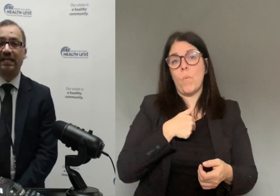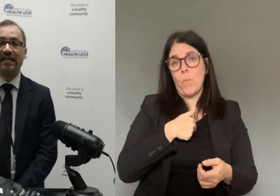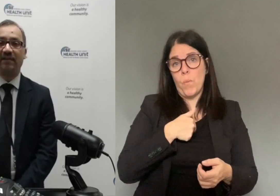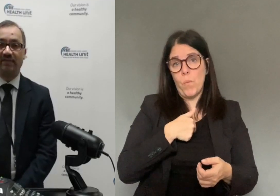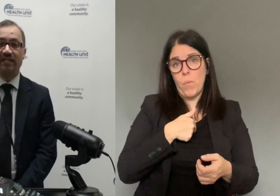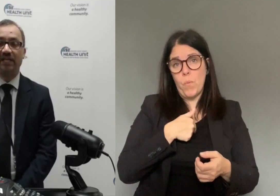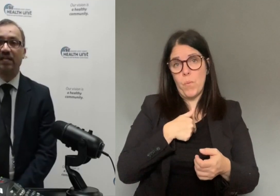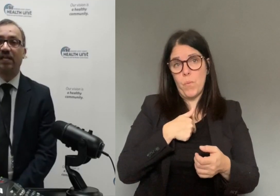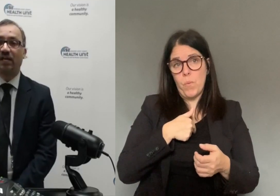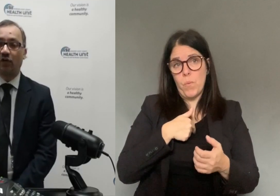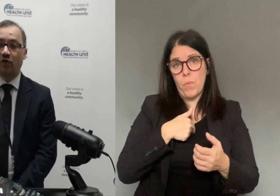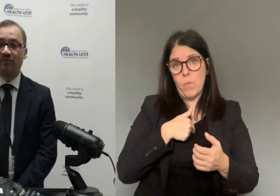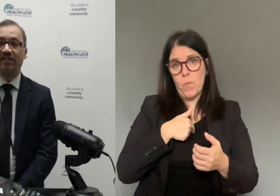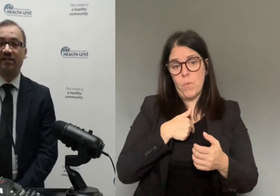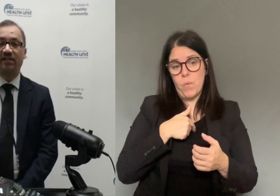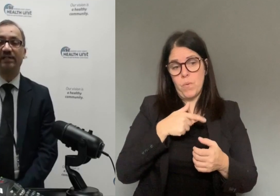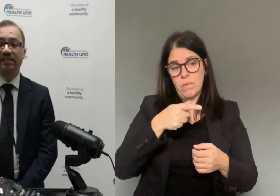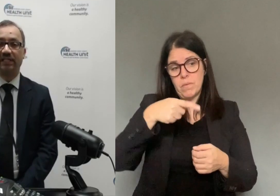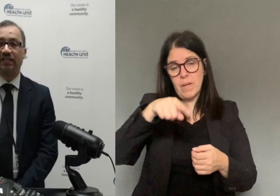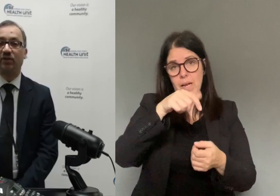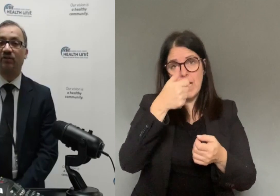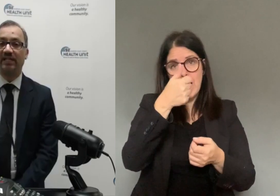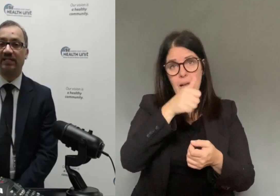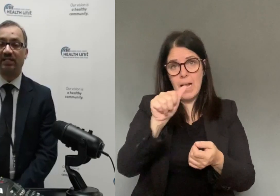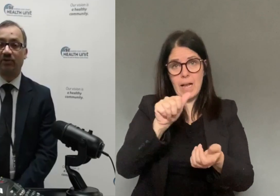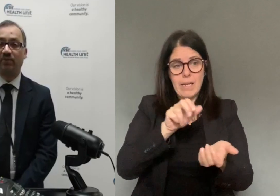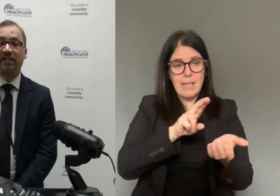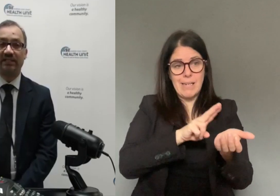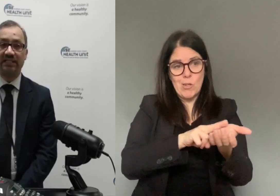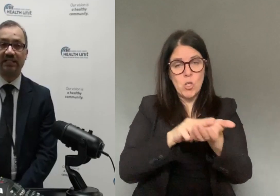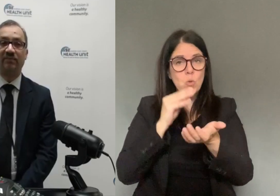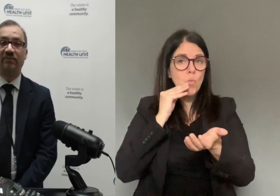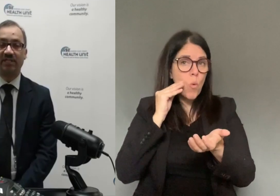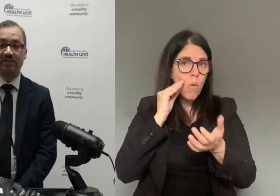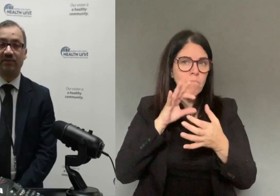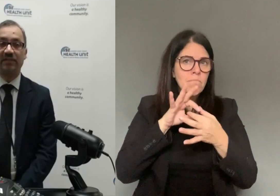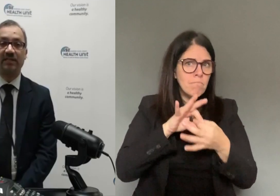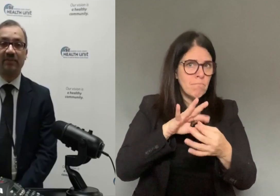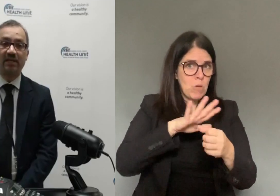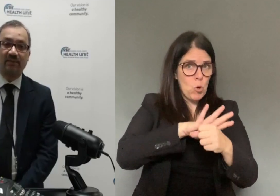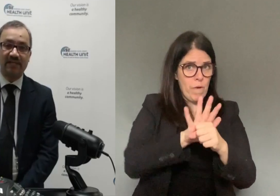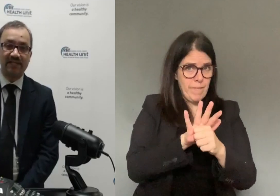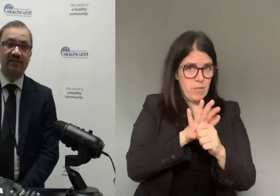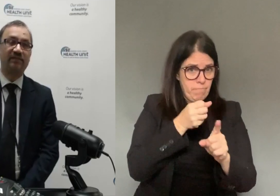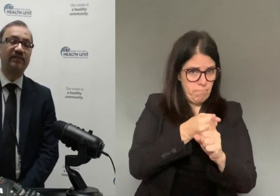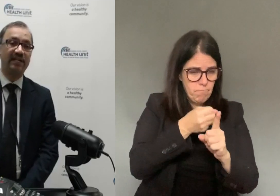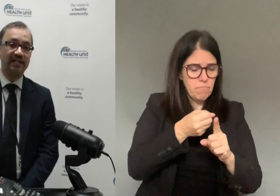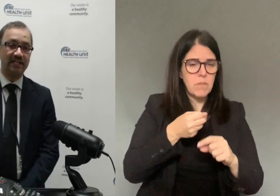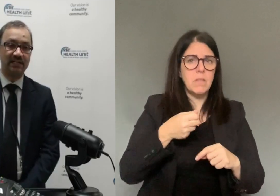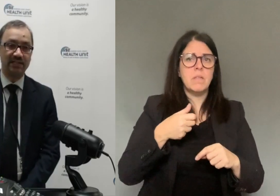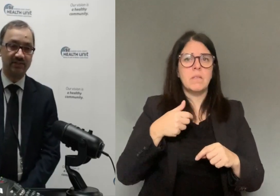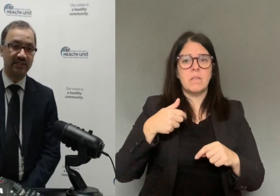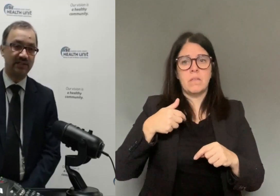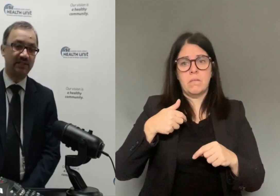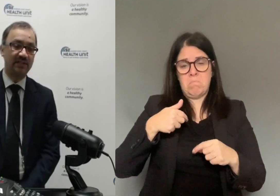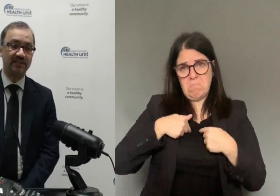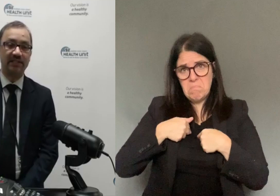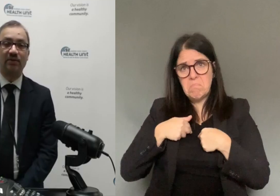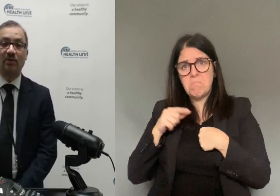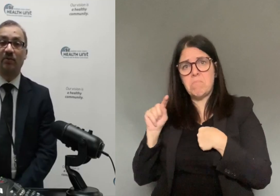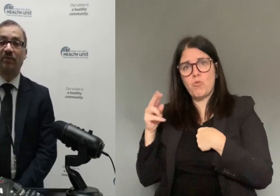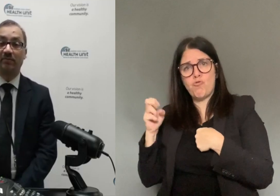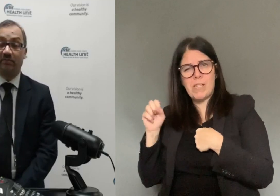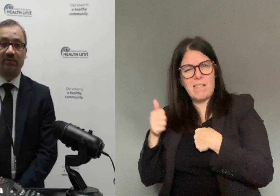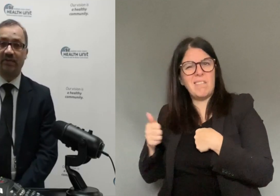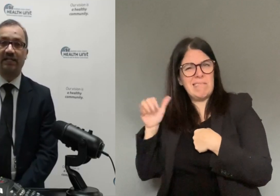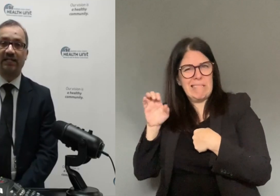contacting every homes that are currently in COVID-19 outbreak. Our team reach out to them, myself and Theresa, our